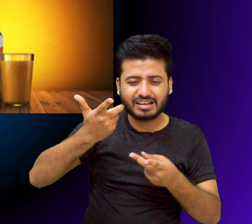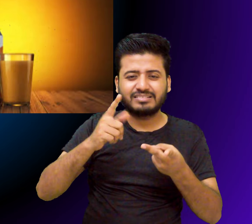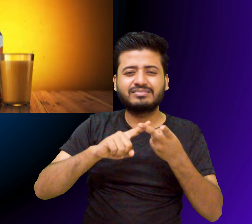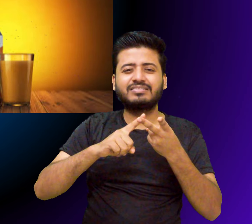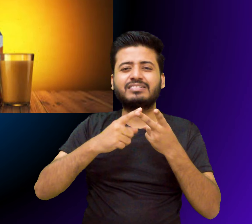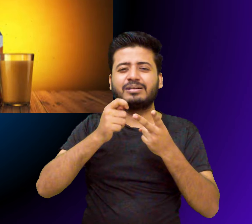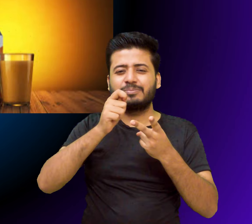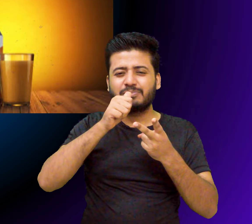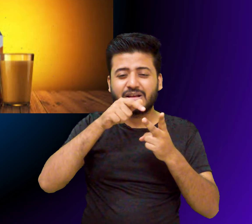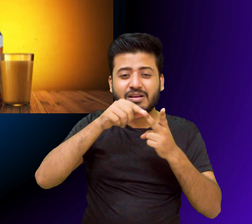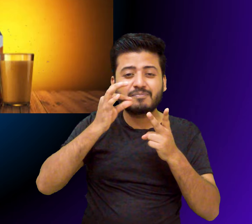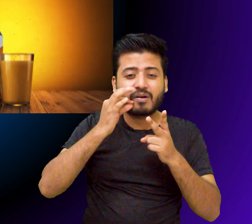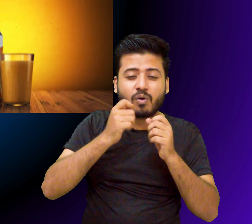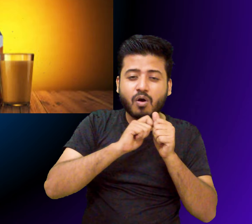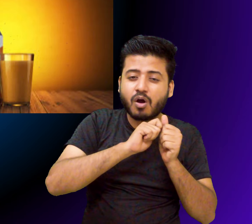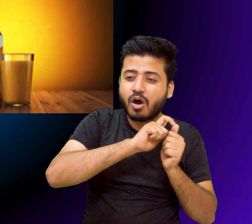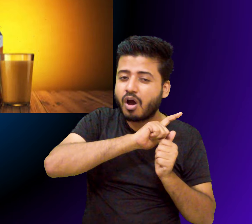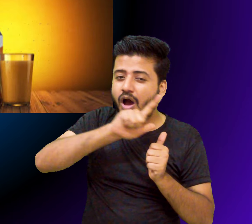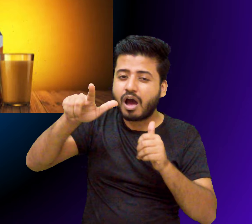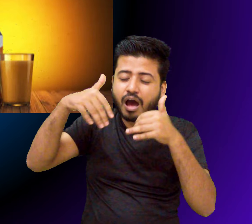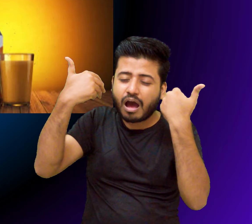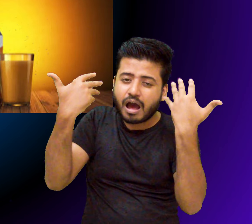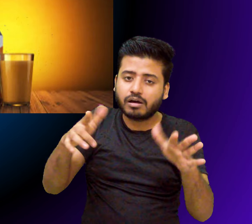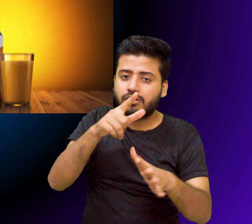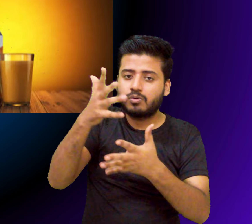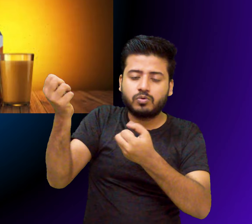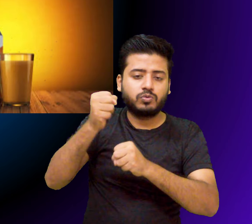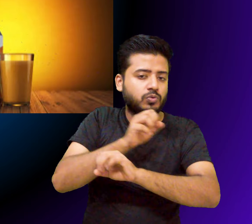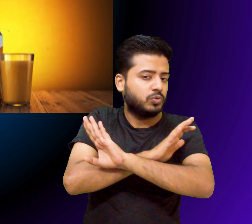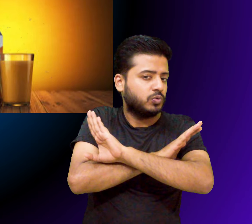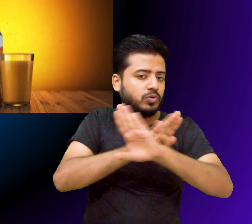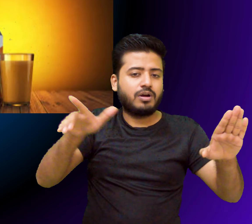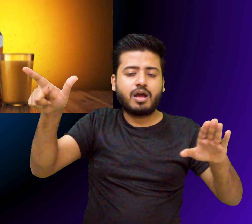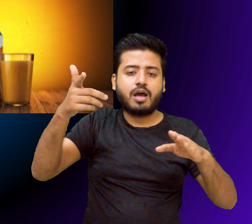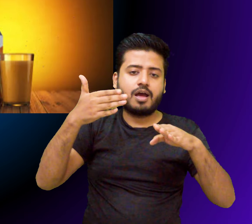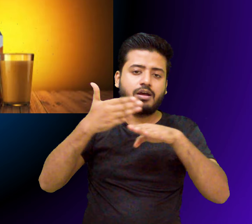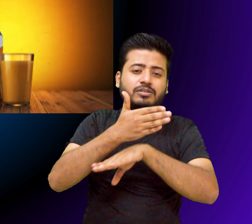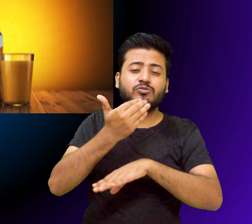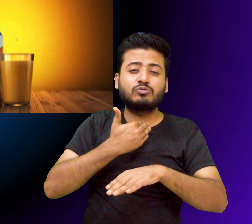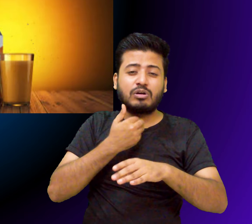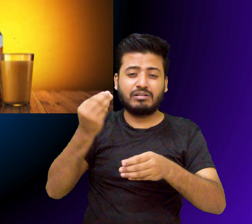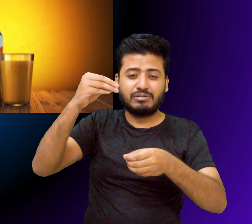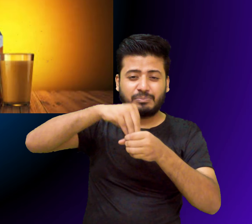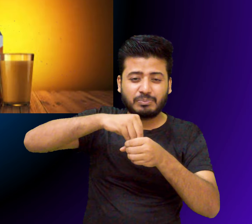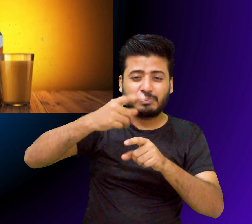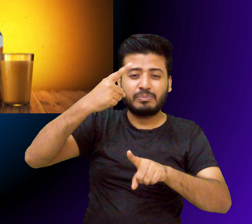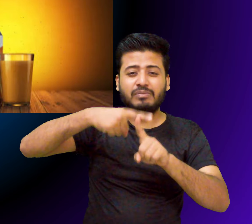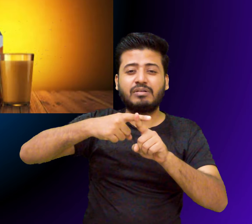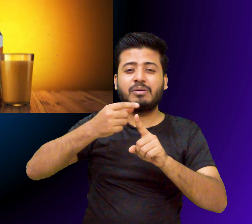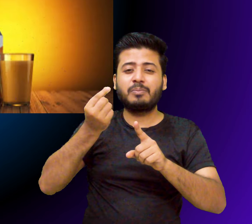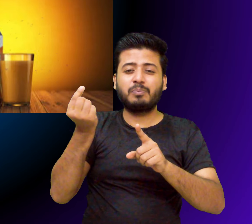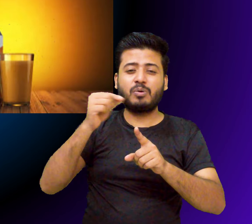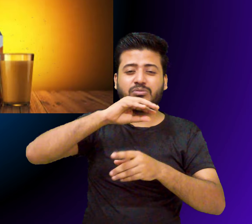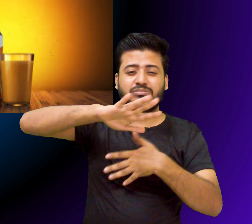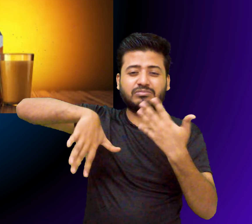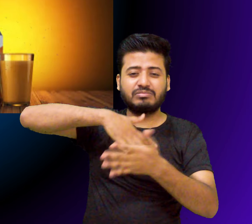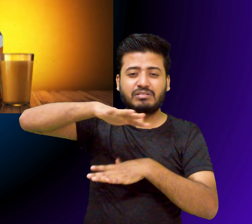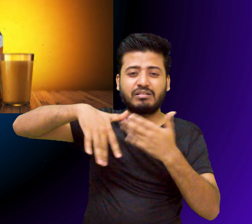is artificial by examining the packaging and the liquid itself. Characteristic: real, fresh, juice. Fake,